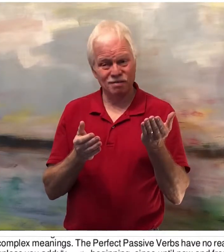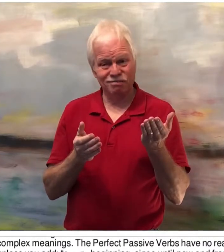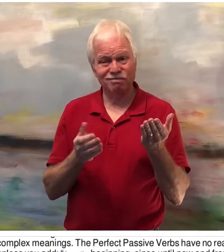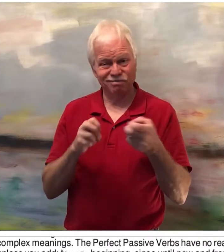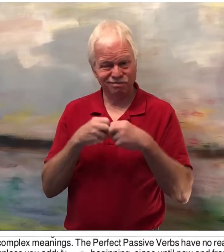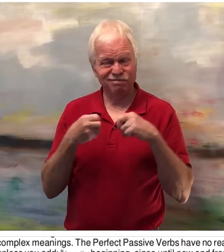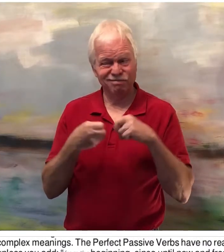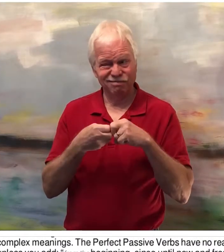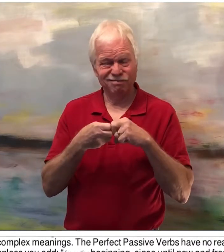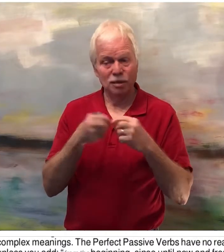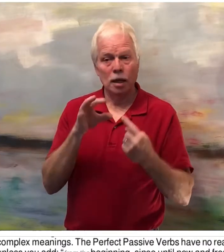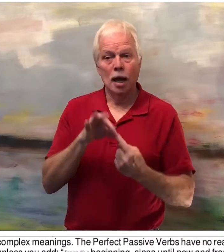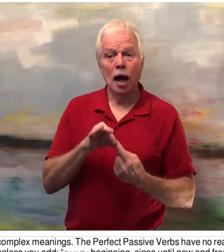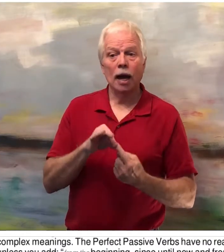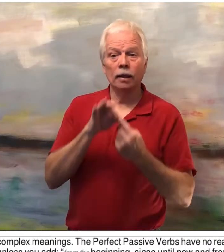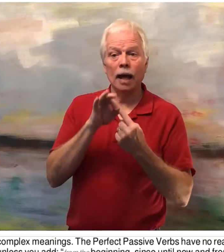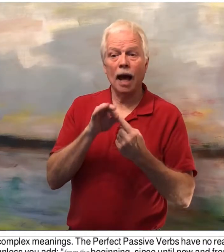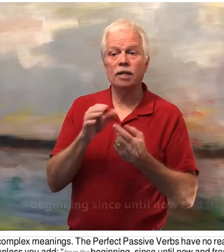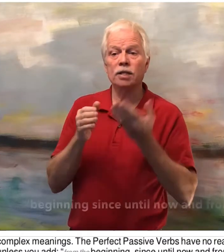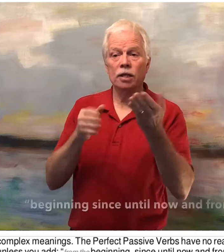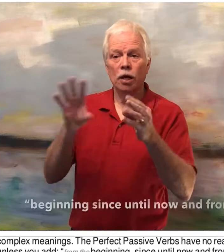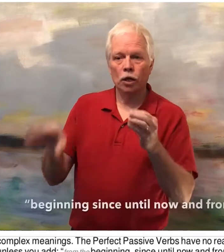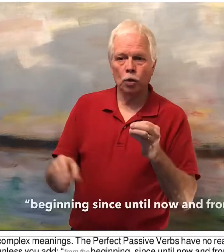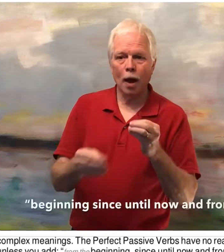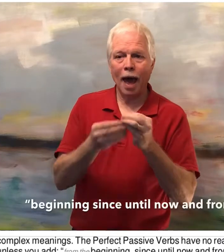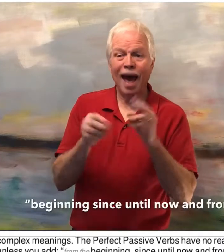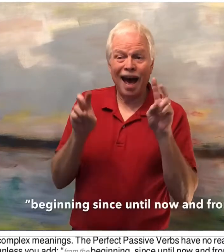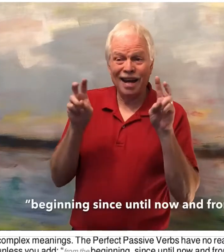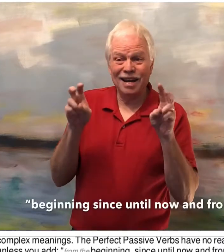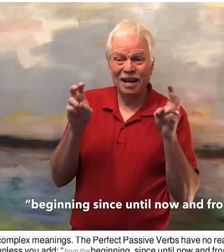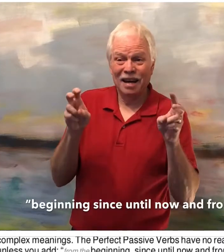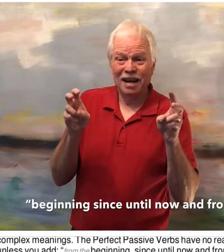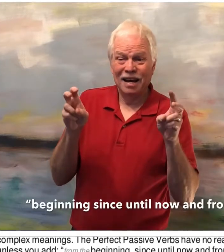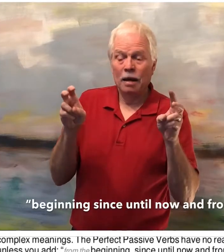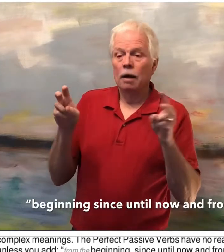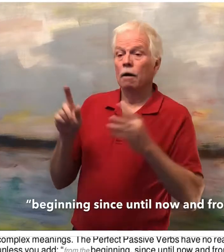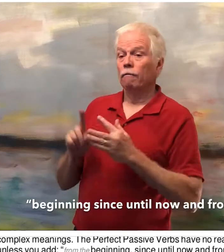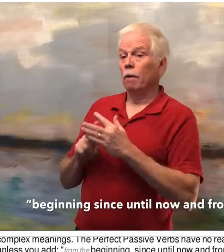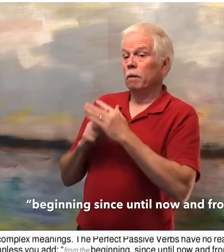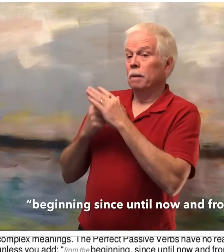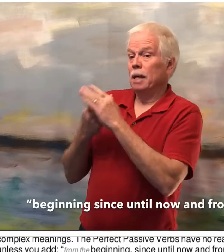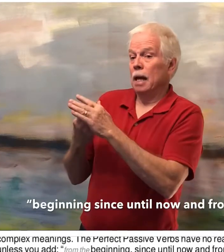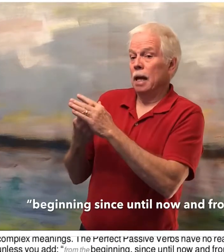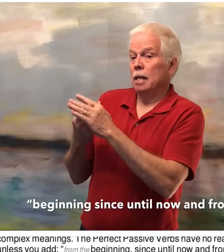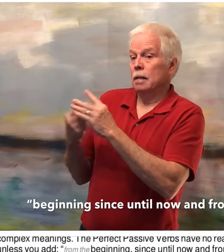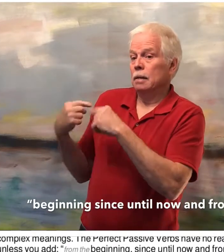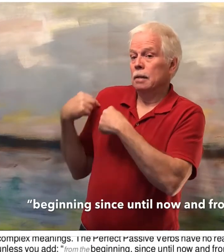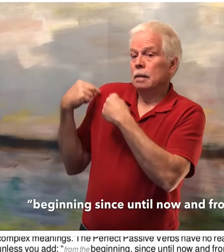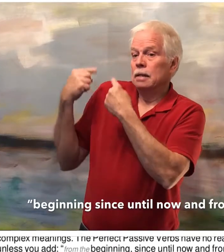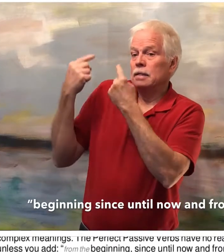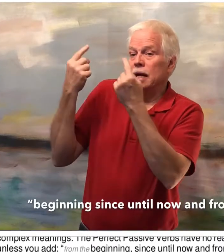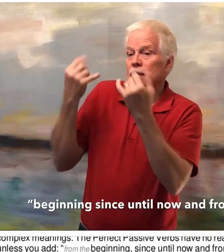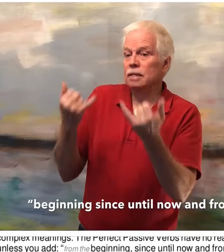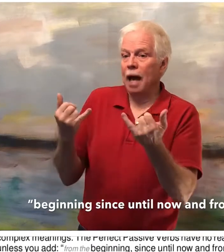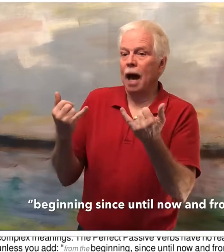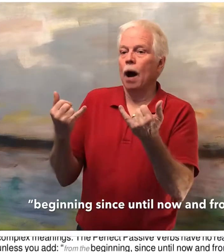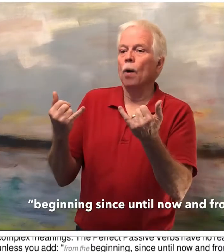unless you add from the beginning, since now,